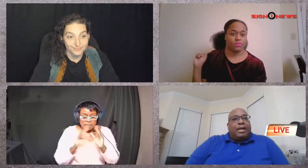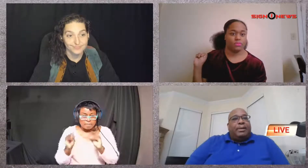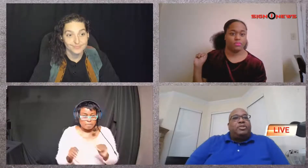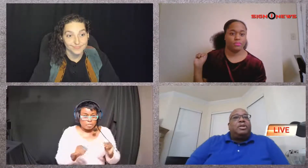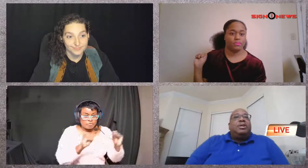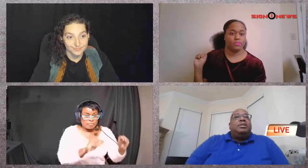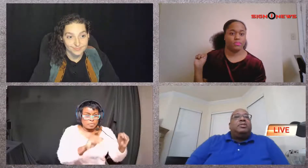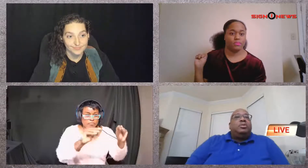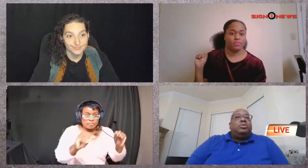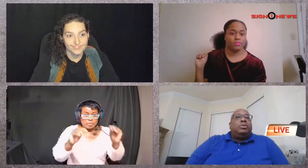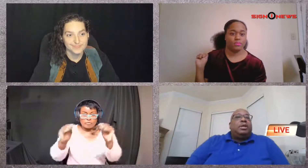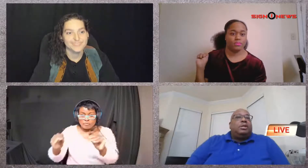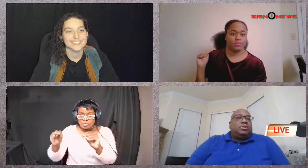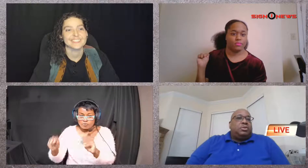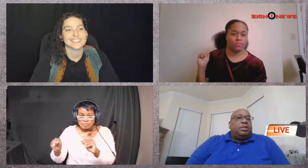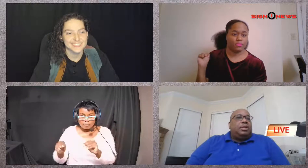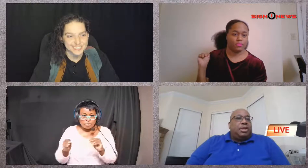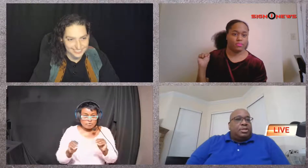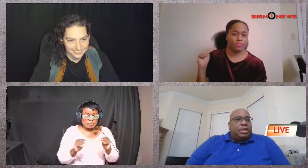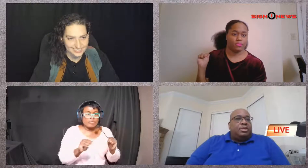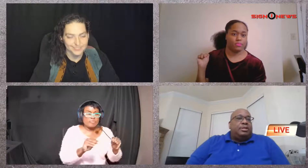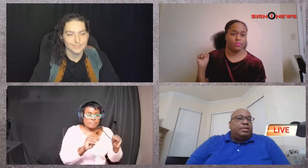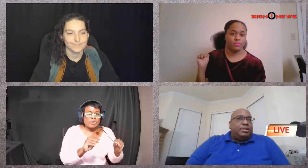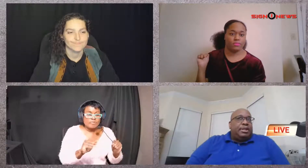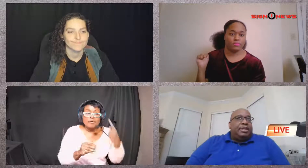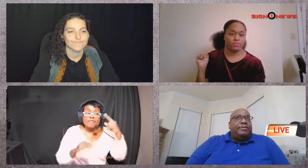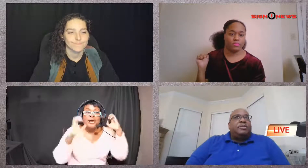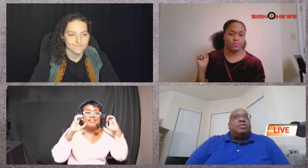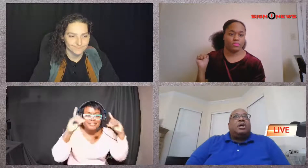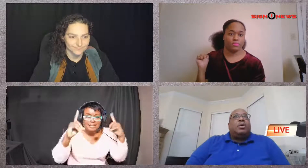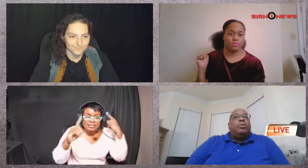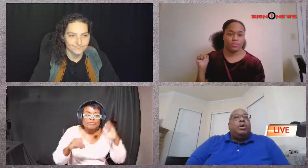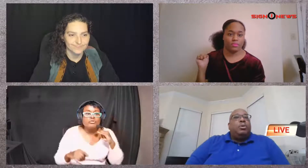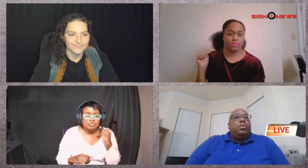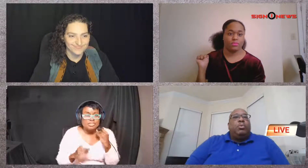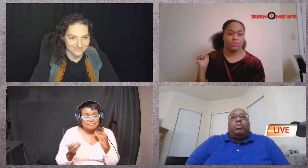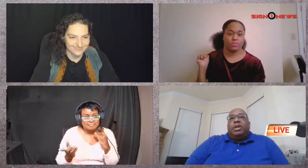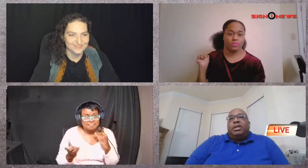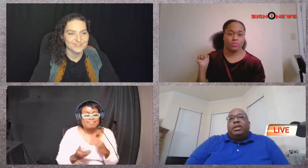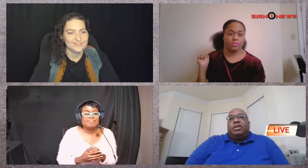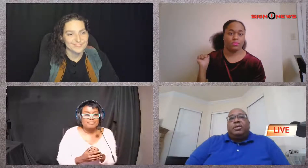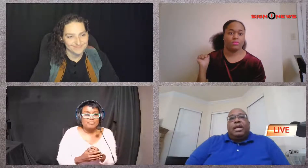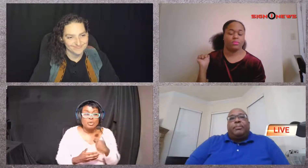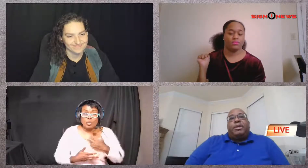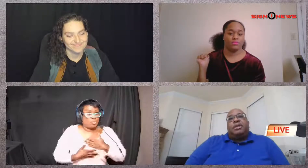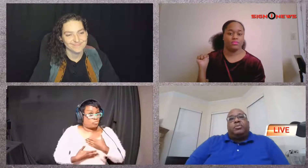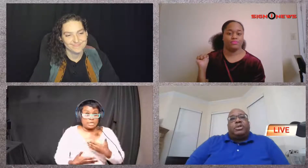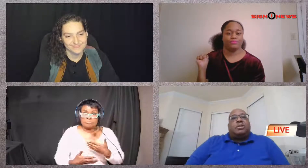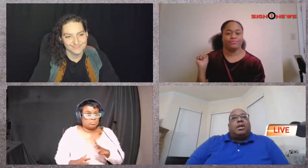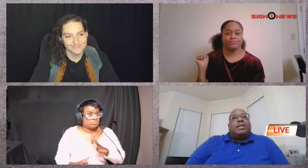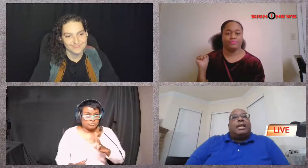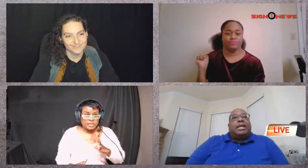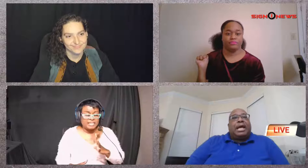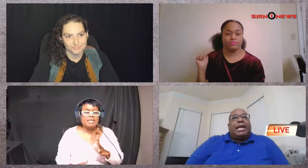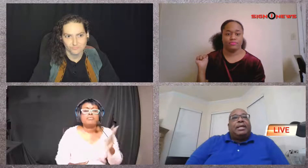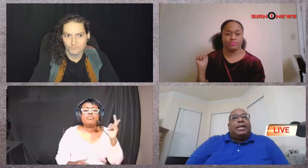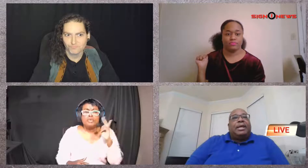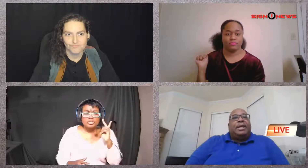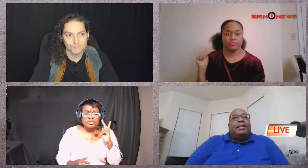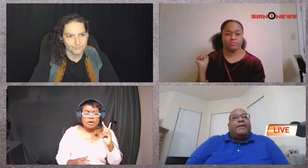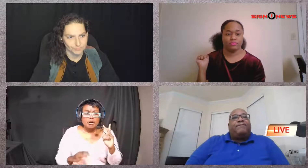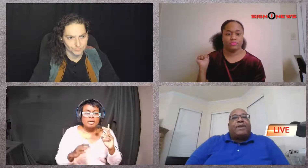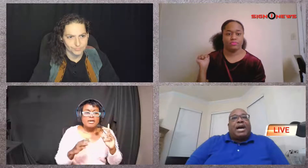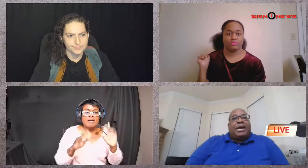multiple times to get Julia the education that she needed. So we were willing to do that because we saw that